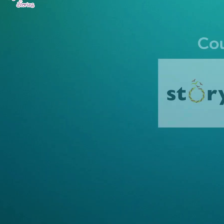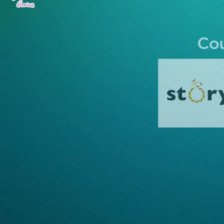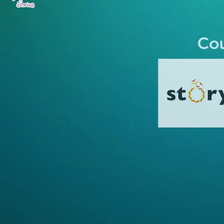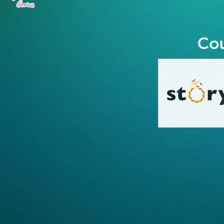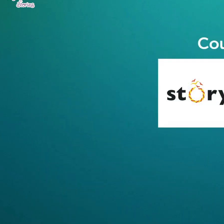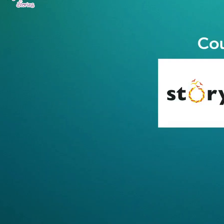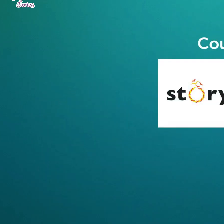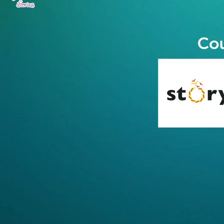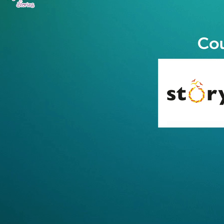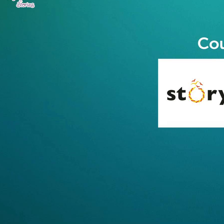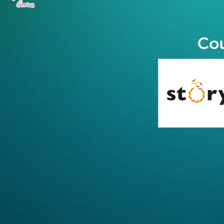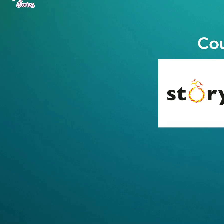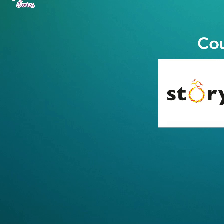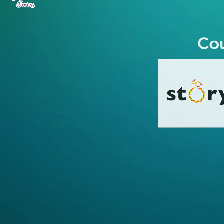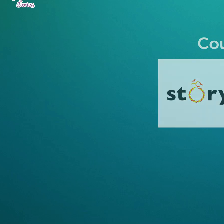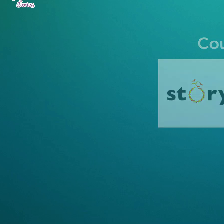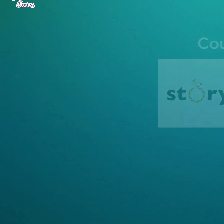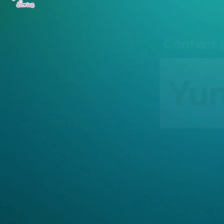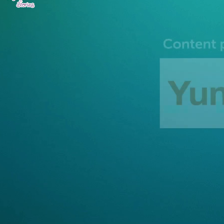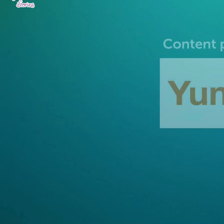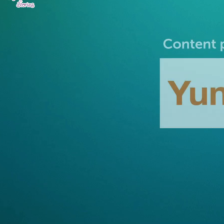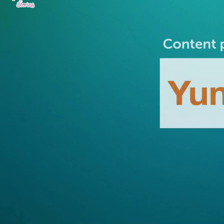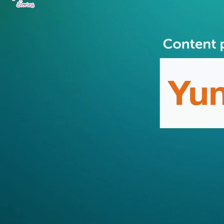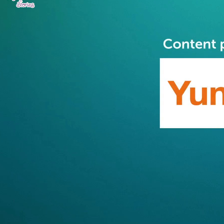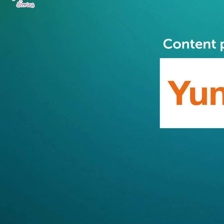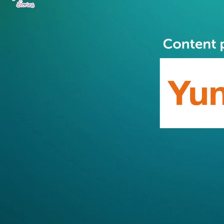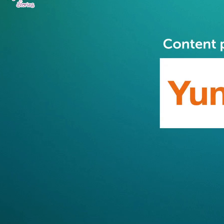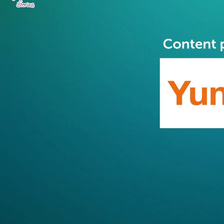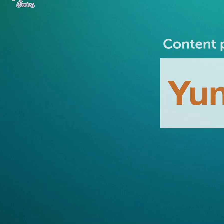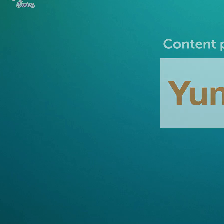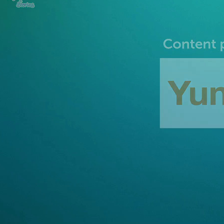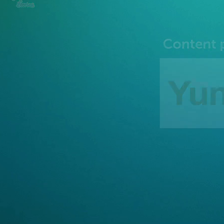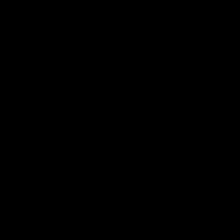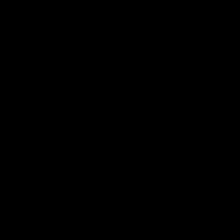Kulkarni. Courtesy Story Weaver by Pratha Books. Content produced by Uniki.